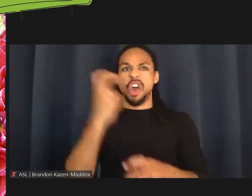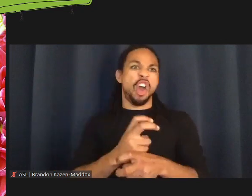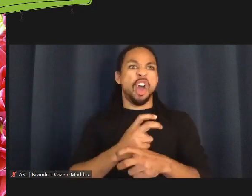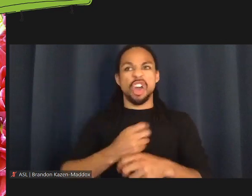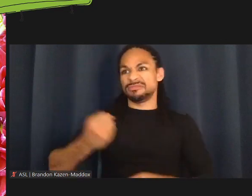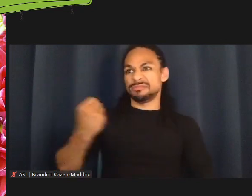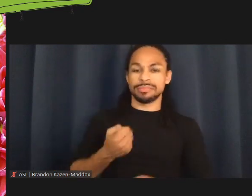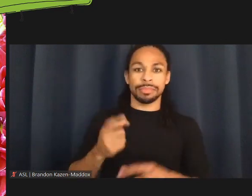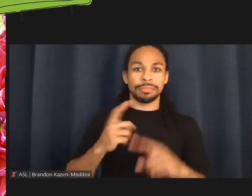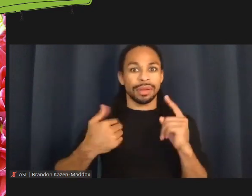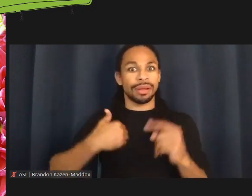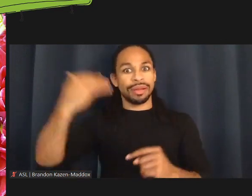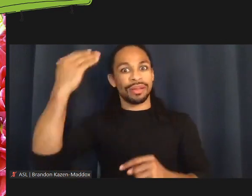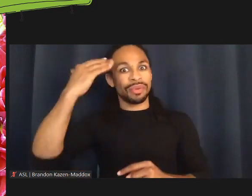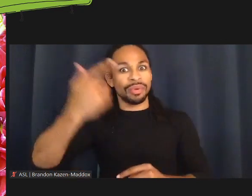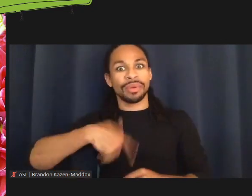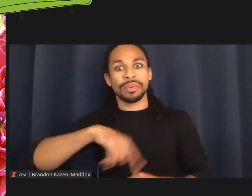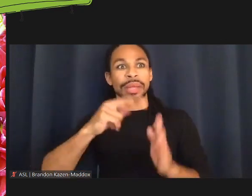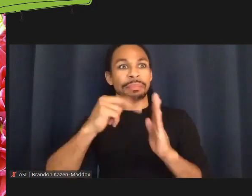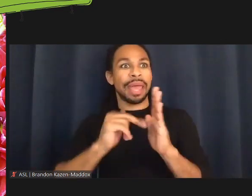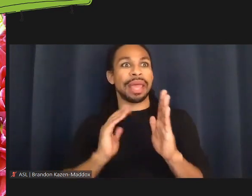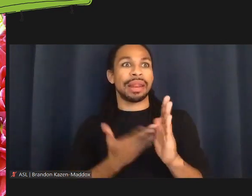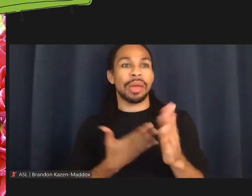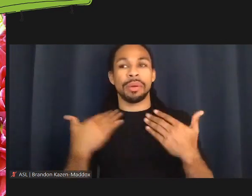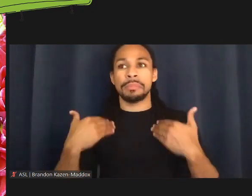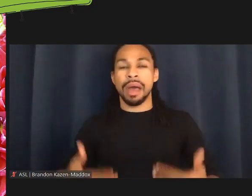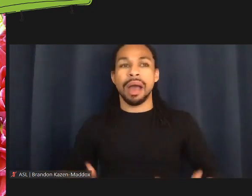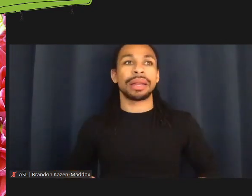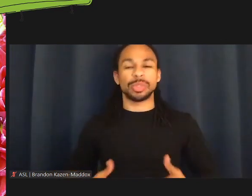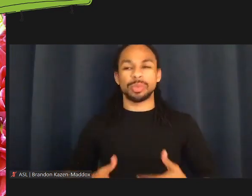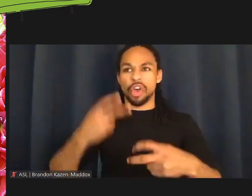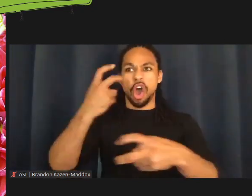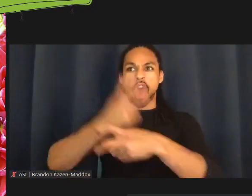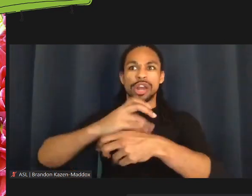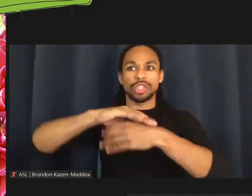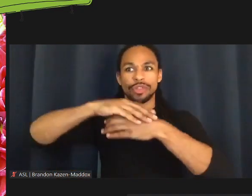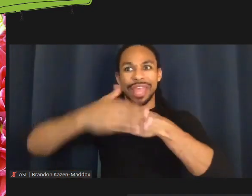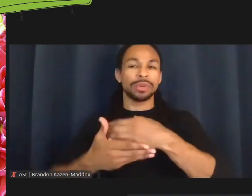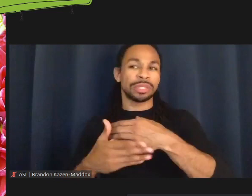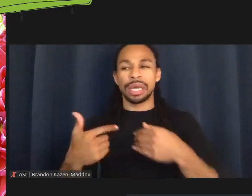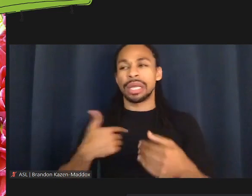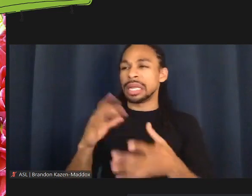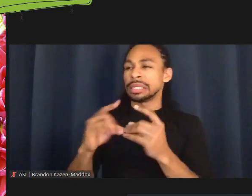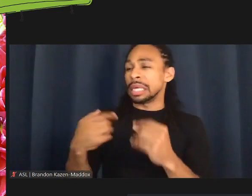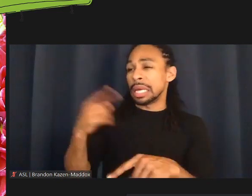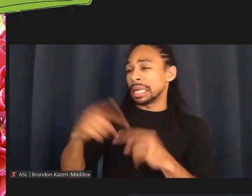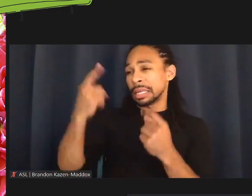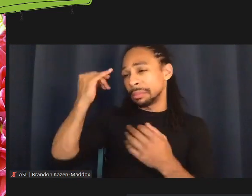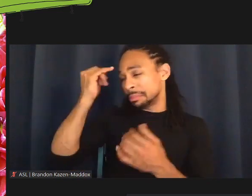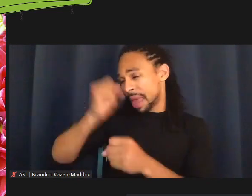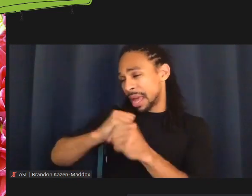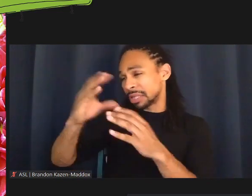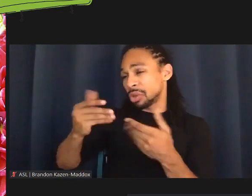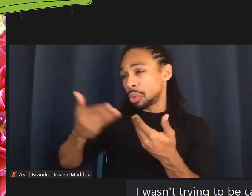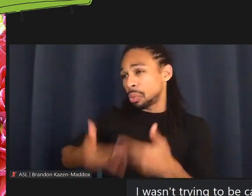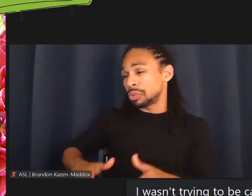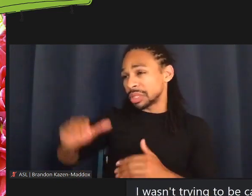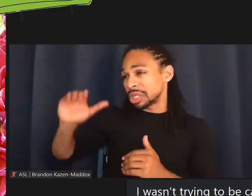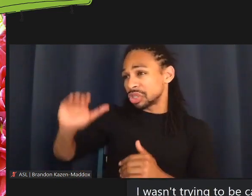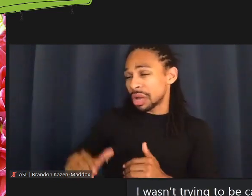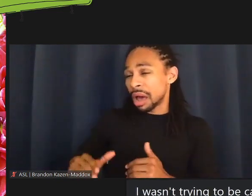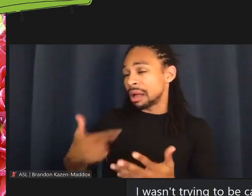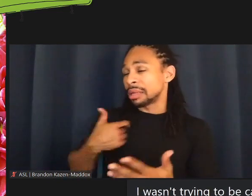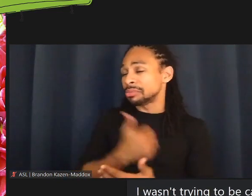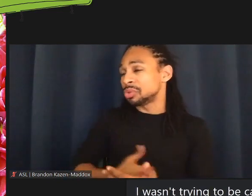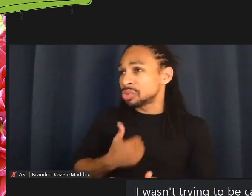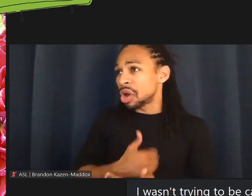bodies when our hearts are exhausted. I said, I can't imagine losing a child. I'm so sorry. Reflecting later on the